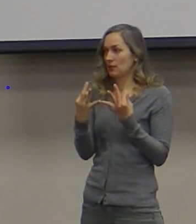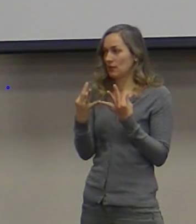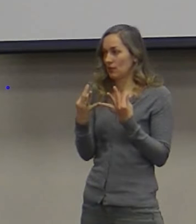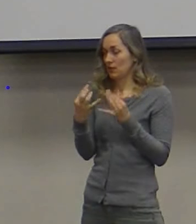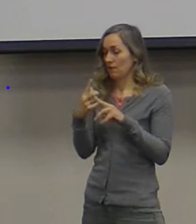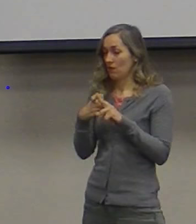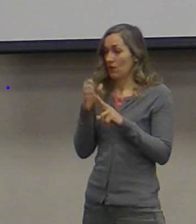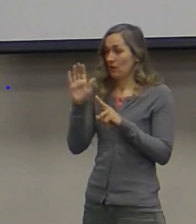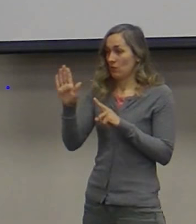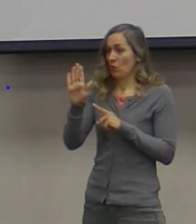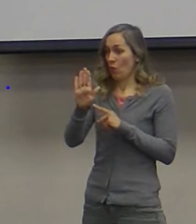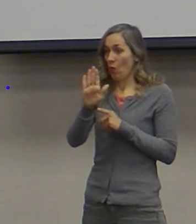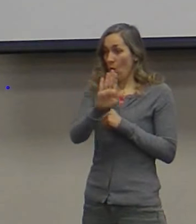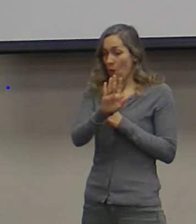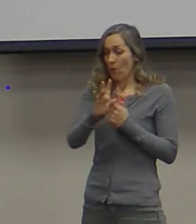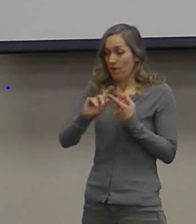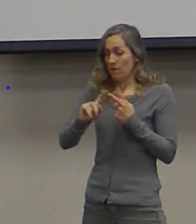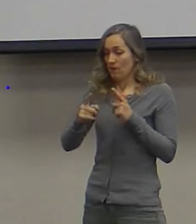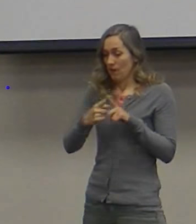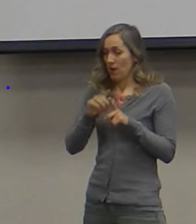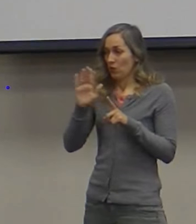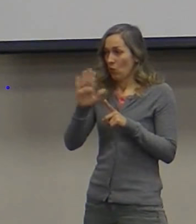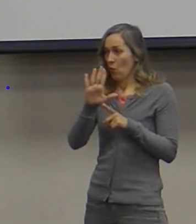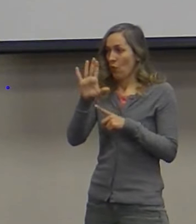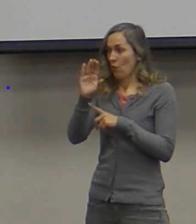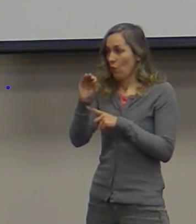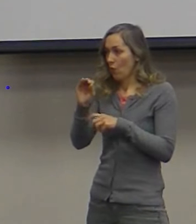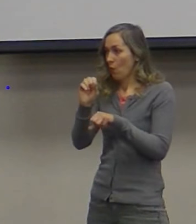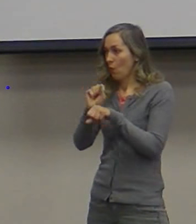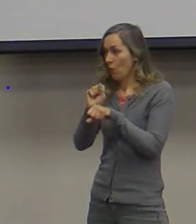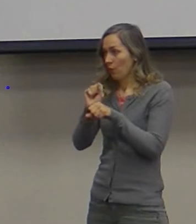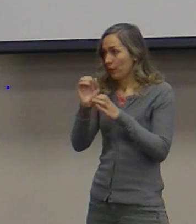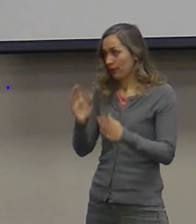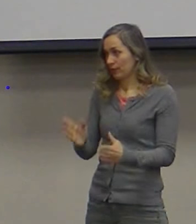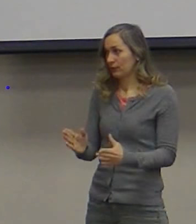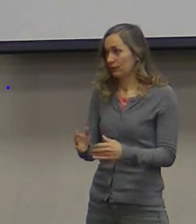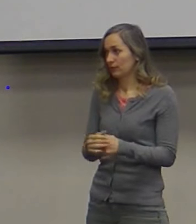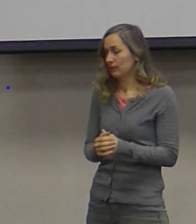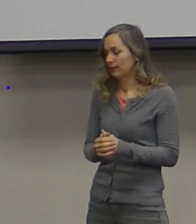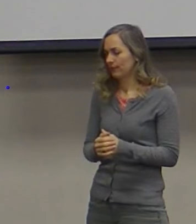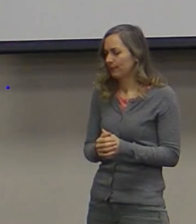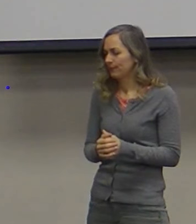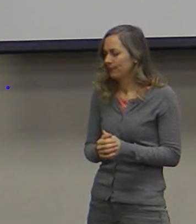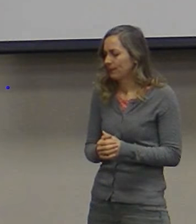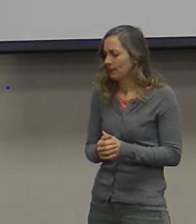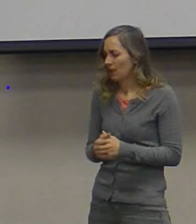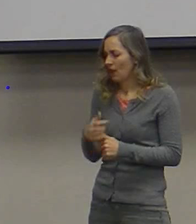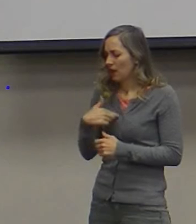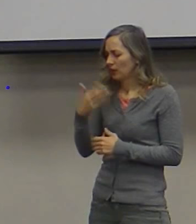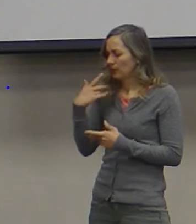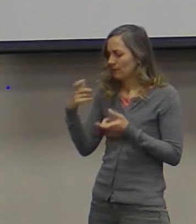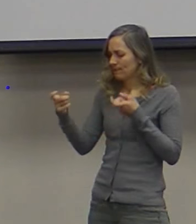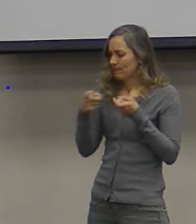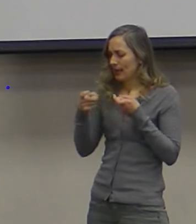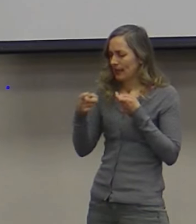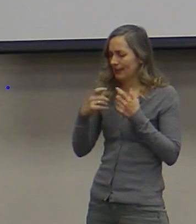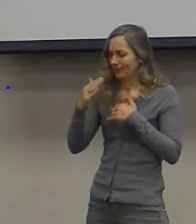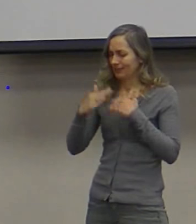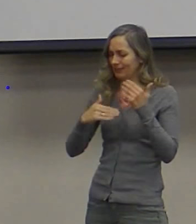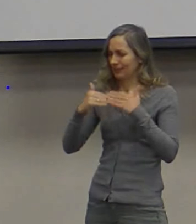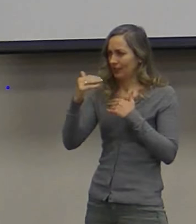from your own friends, from your co-workers. I used to manage a construction company.